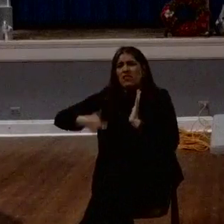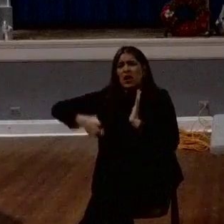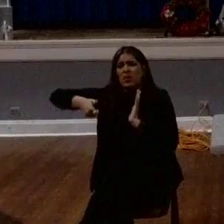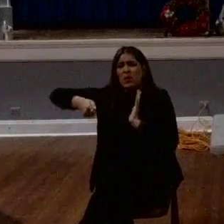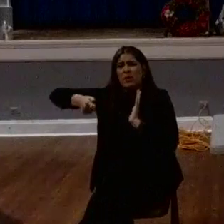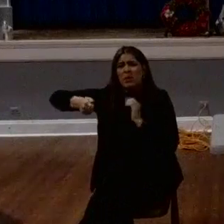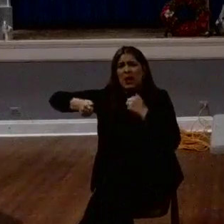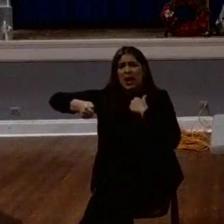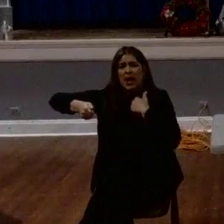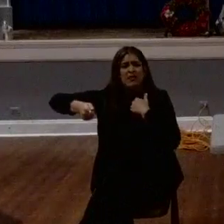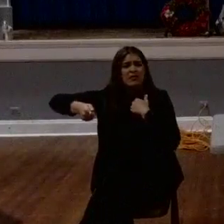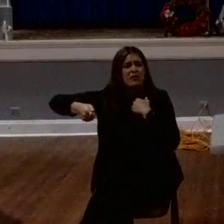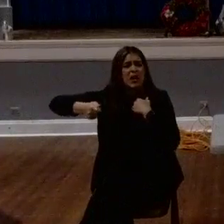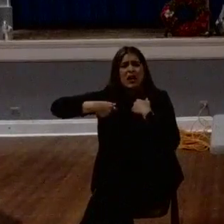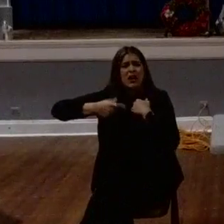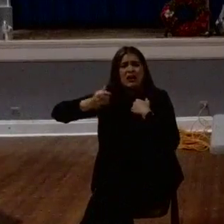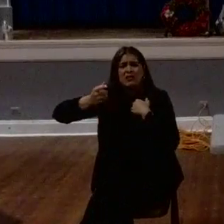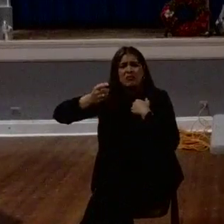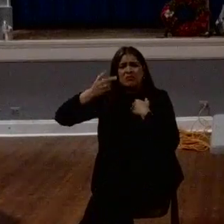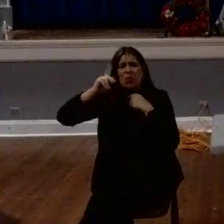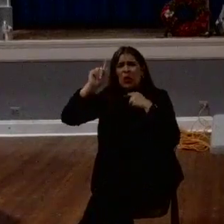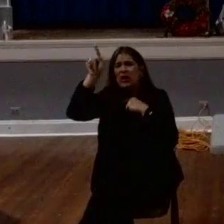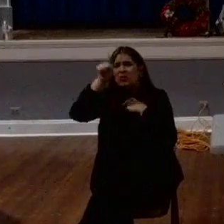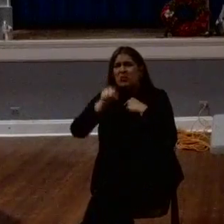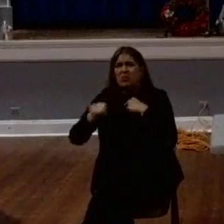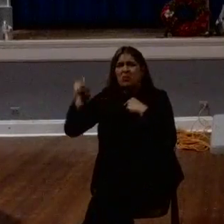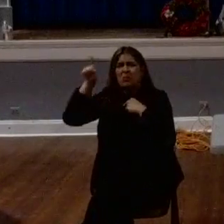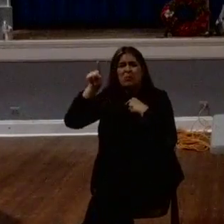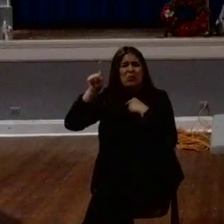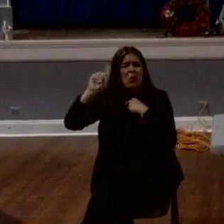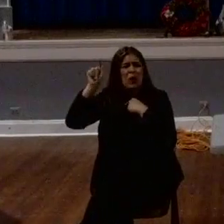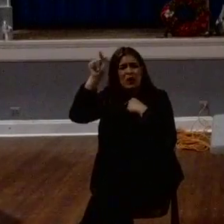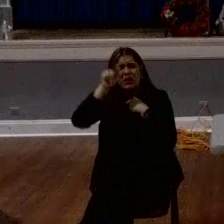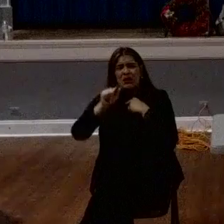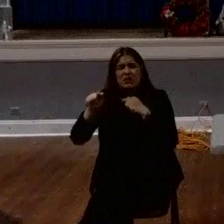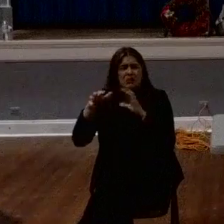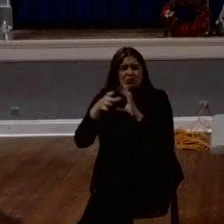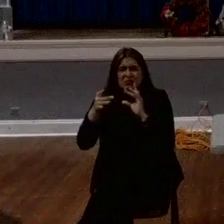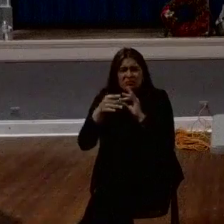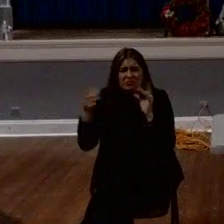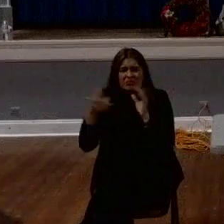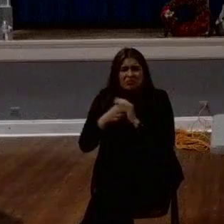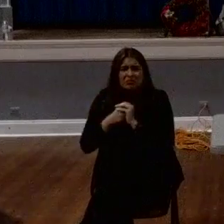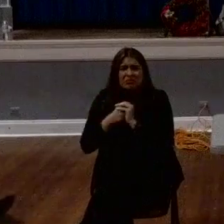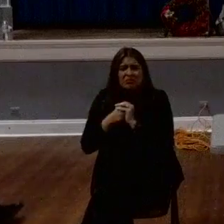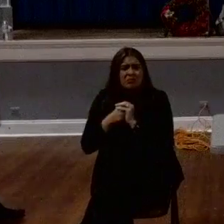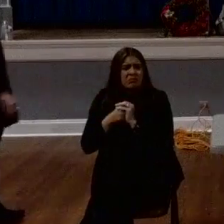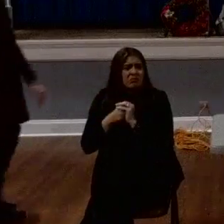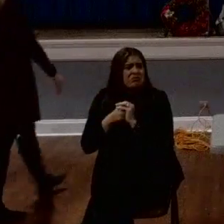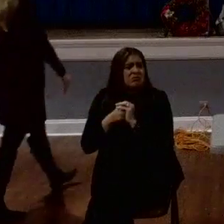and then the person with the ruler can just indicate the places that he's talking about.